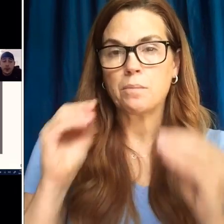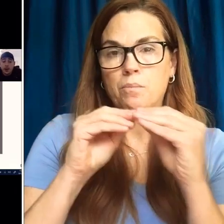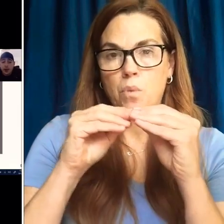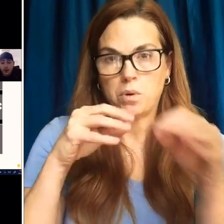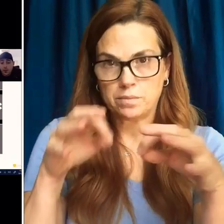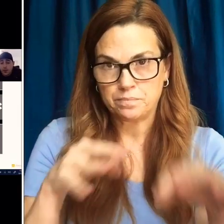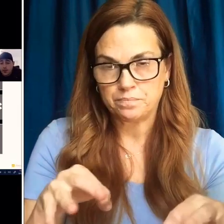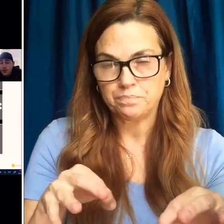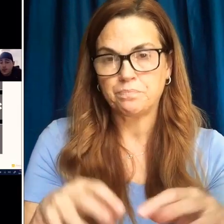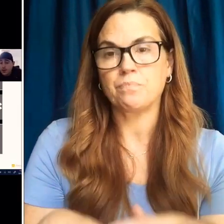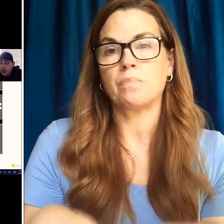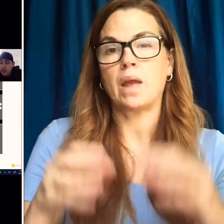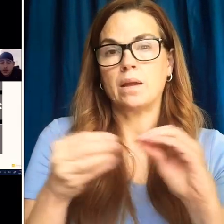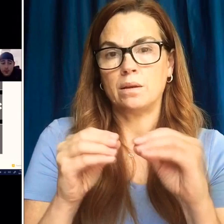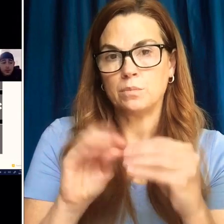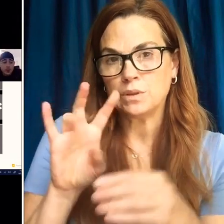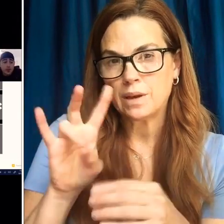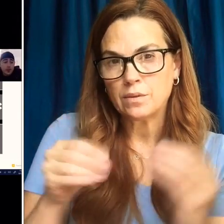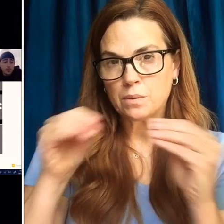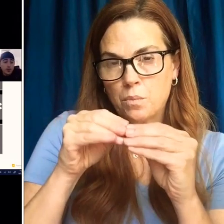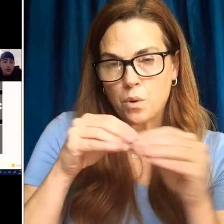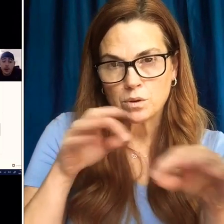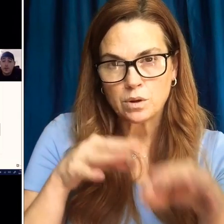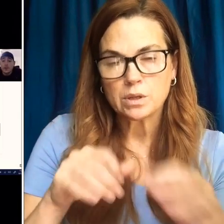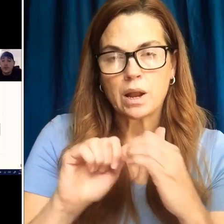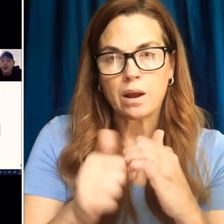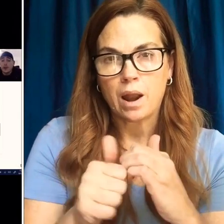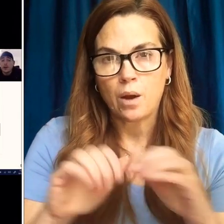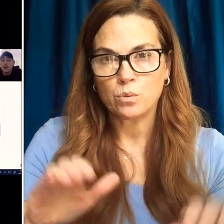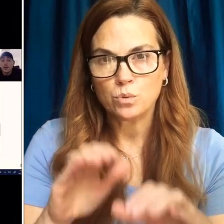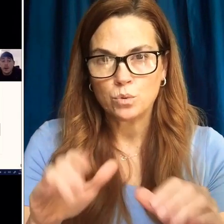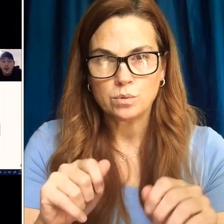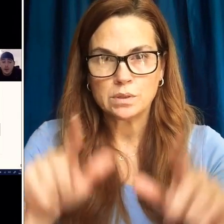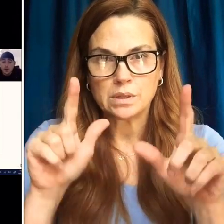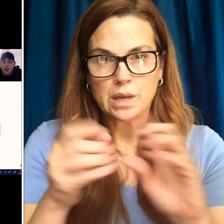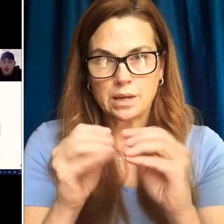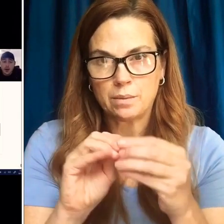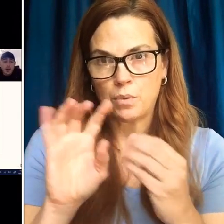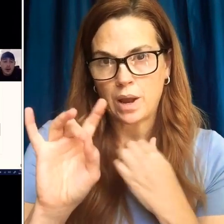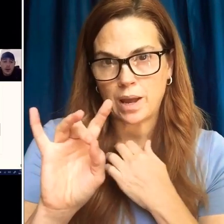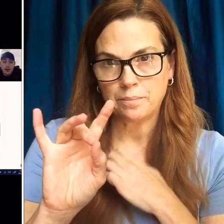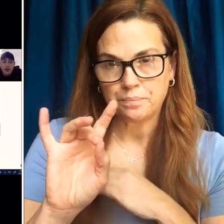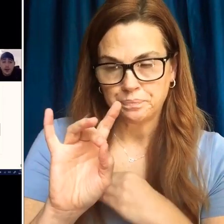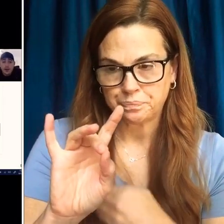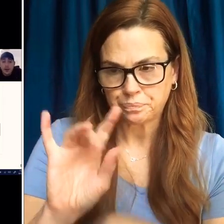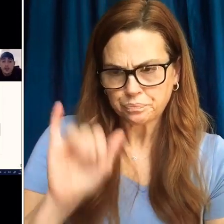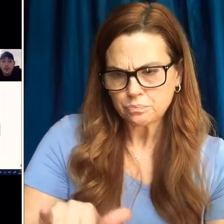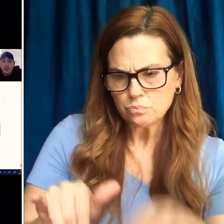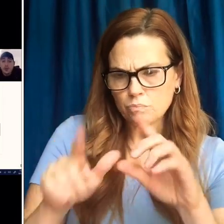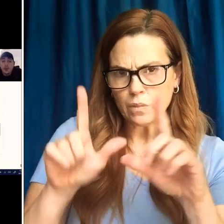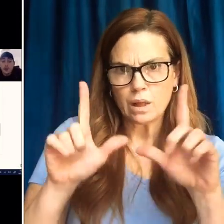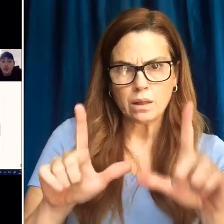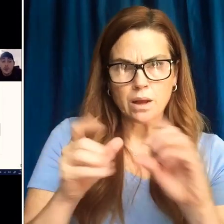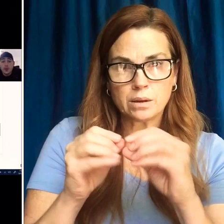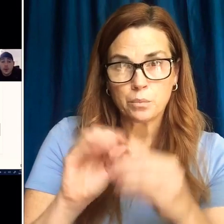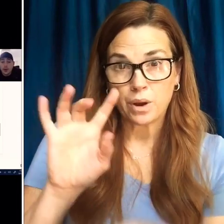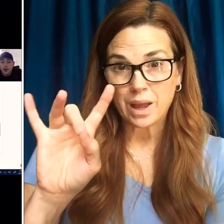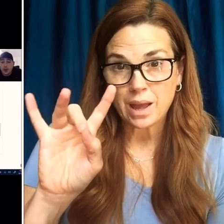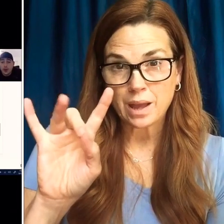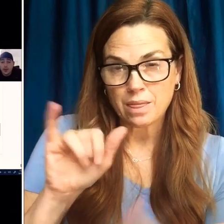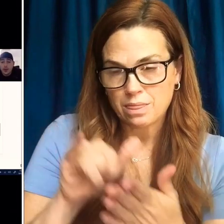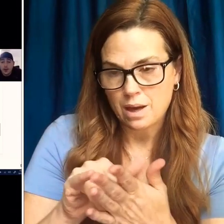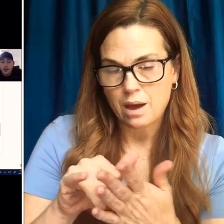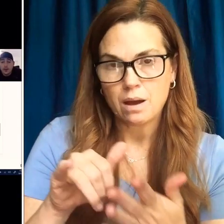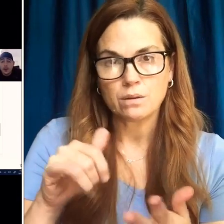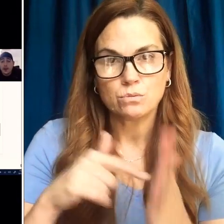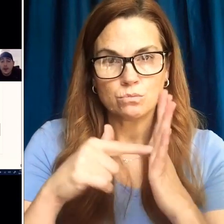instructions, as well as slide 7 are some more instructions on how to do slide 8. So slide 8 says put the decimal in the